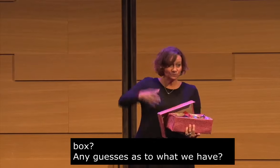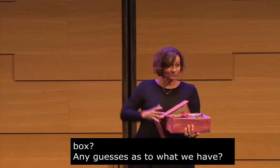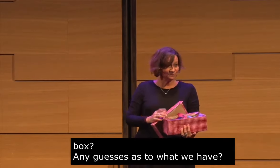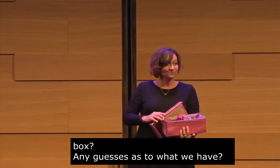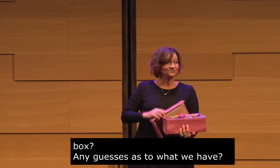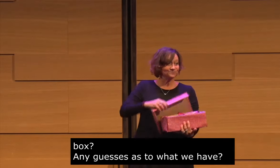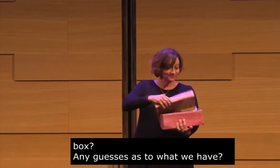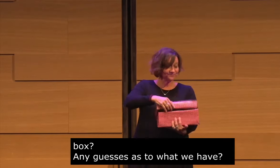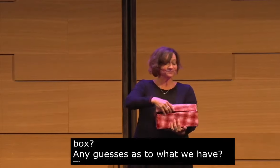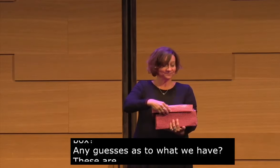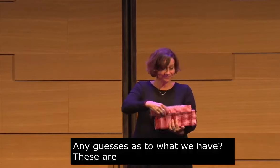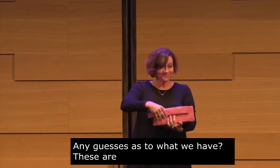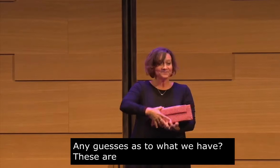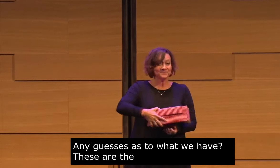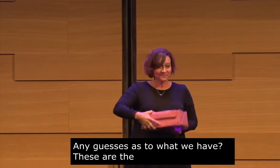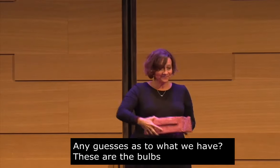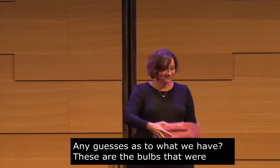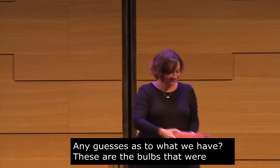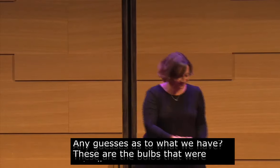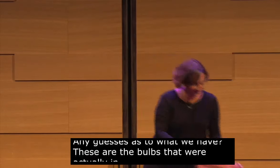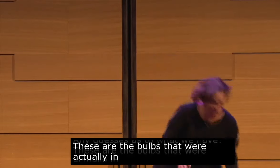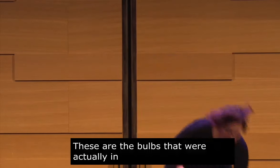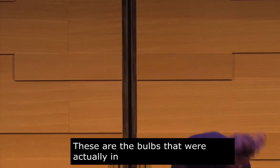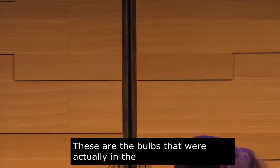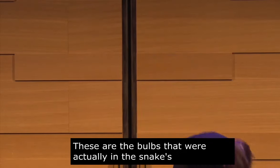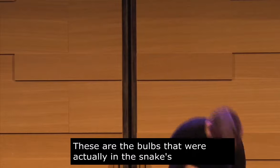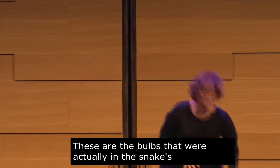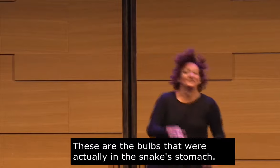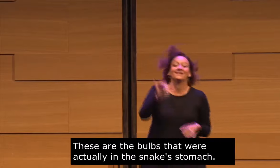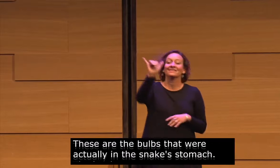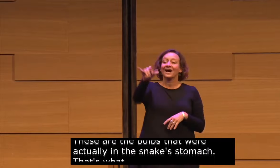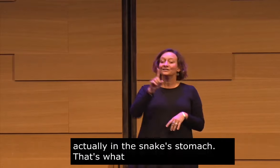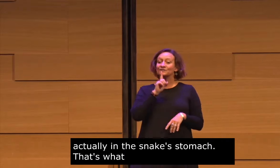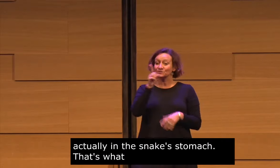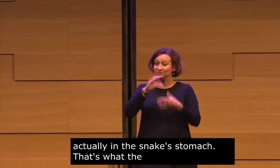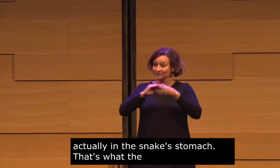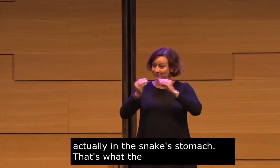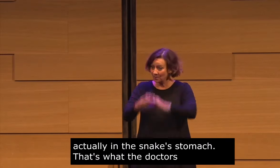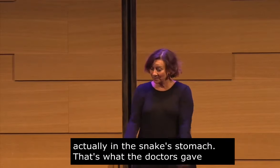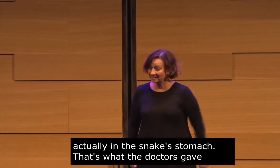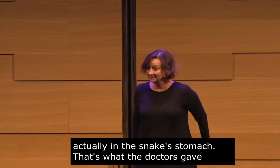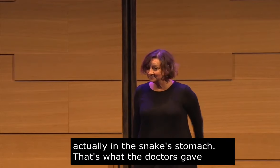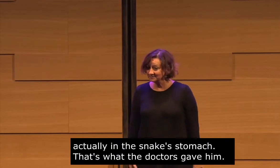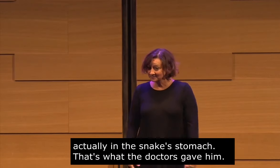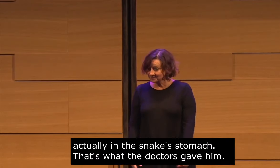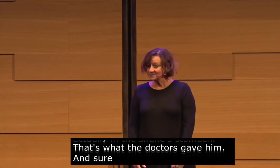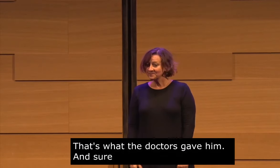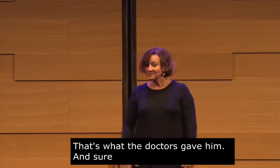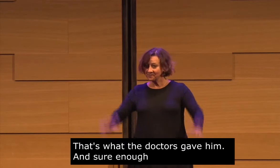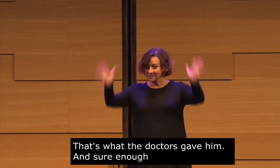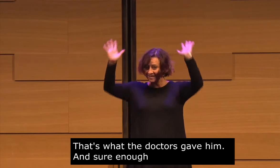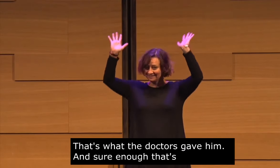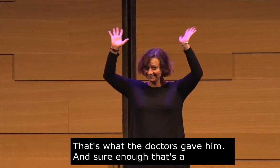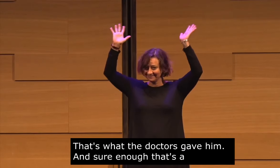These are the bulbs that were actually in the snake's stomach. That's what the doctors gave him. And sure enough, that's a true